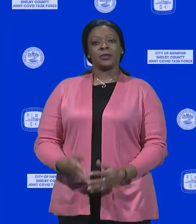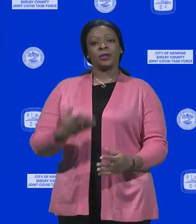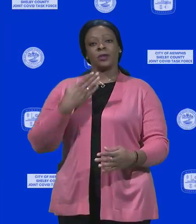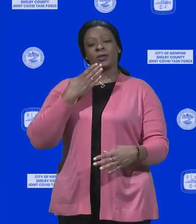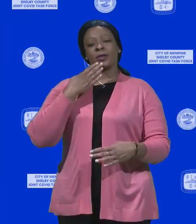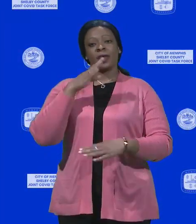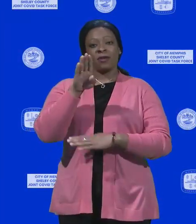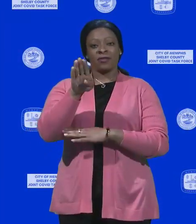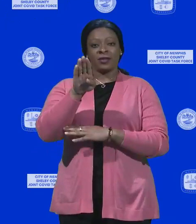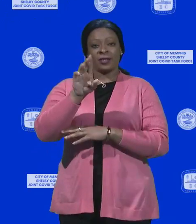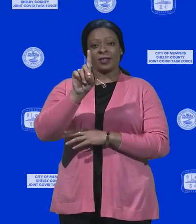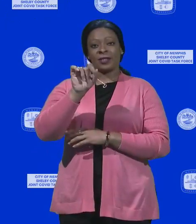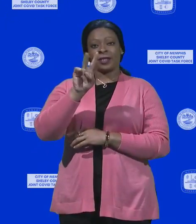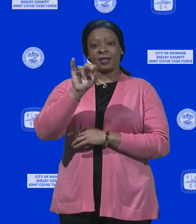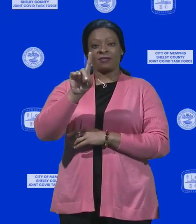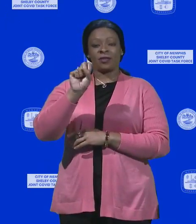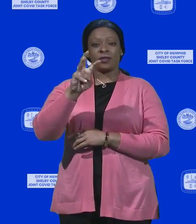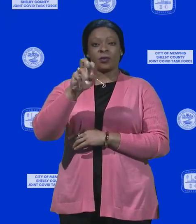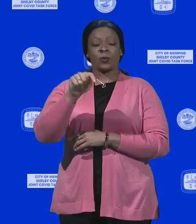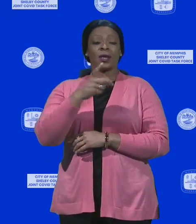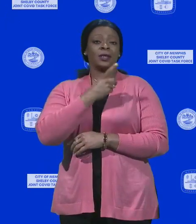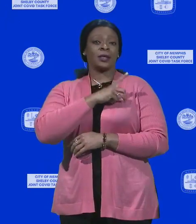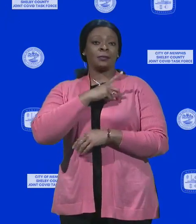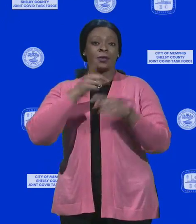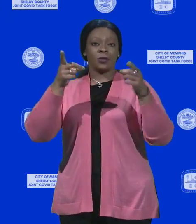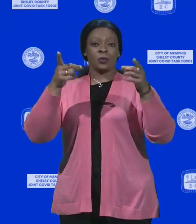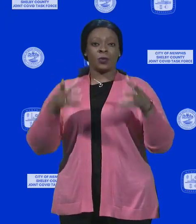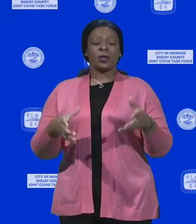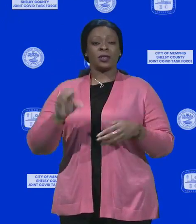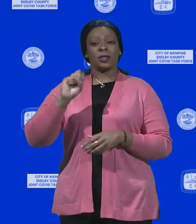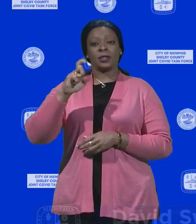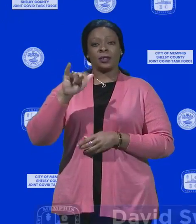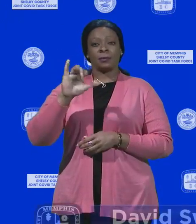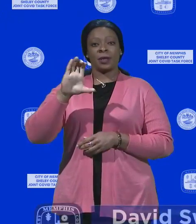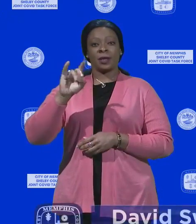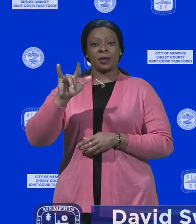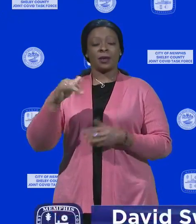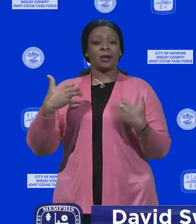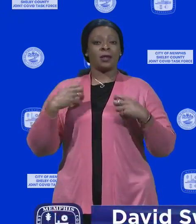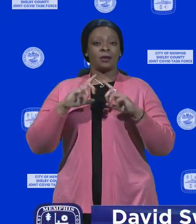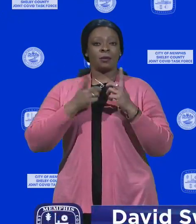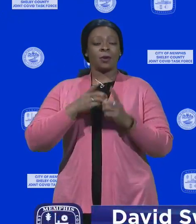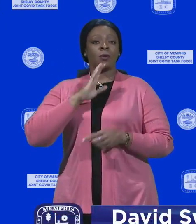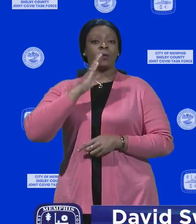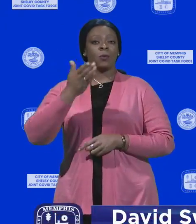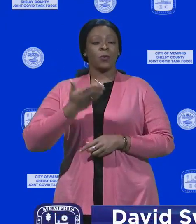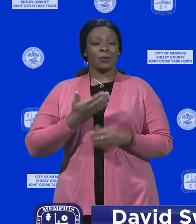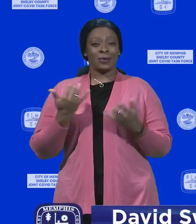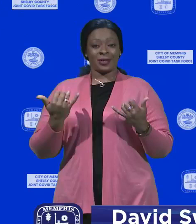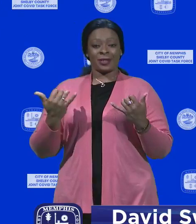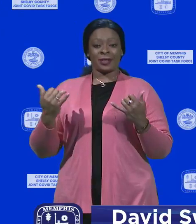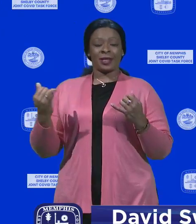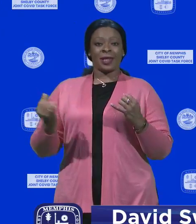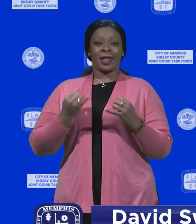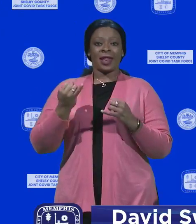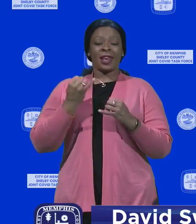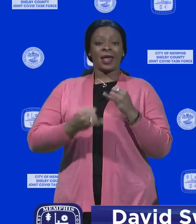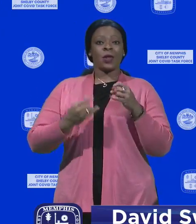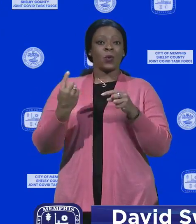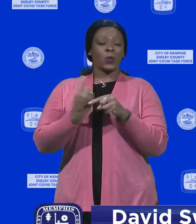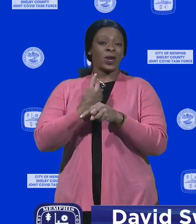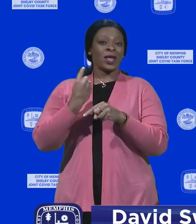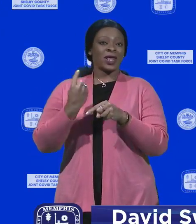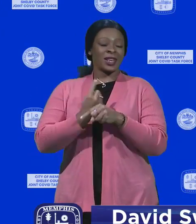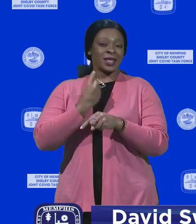Good afternoon. I'm David Sweat, Deputy Director, Shelby County Health Department, and welcome to today and the last regularly